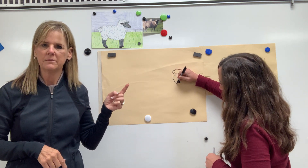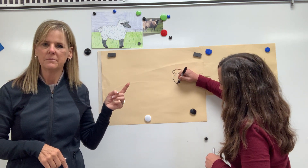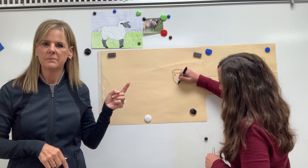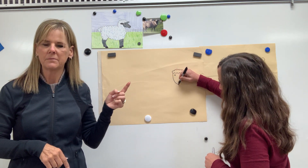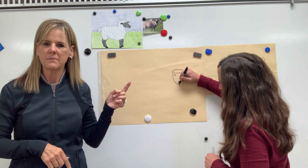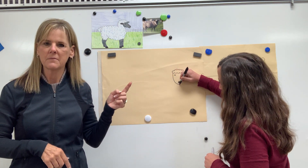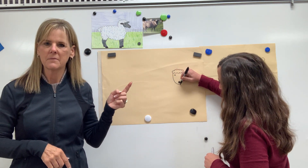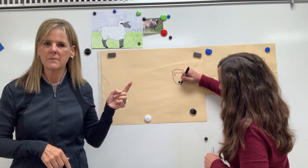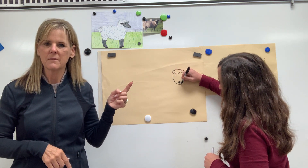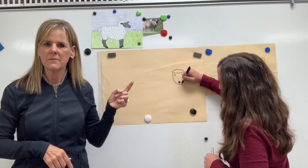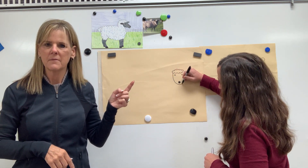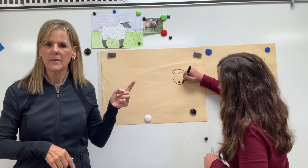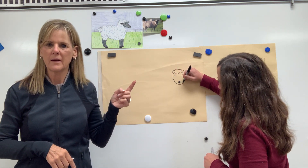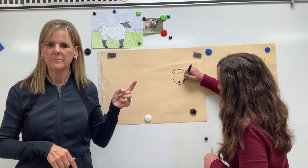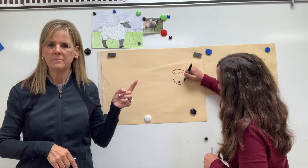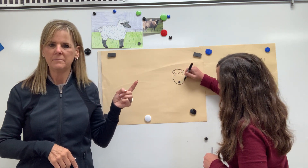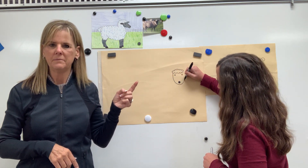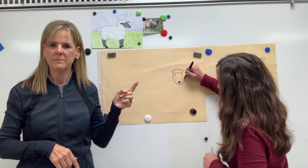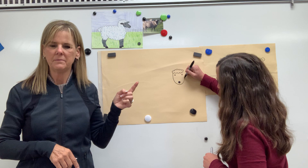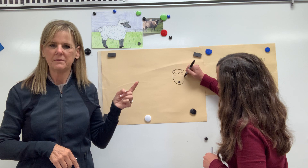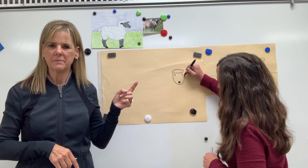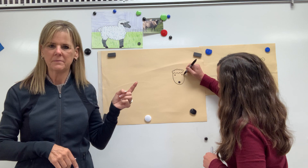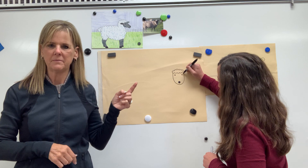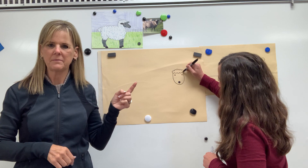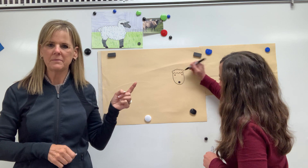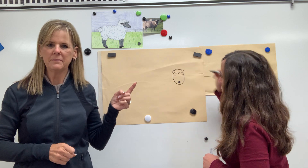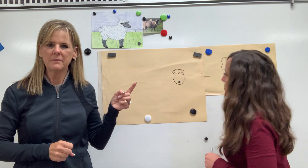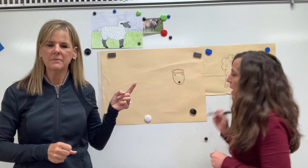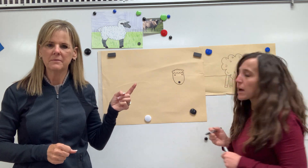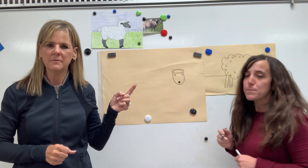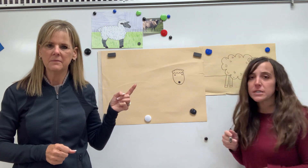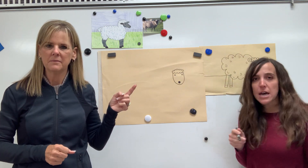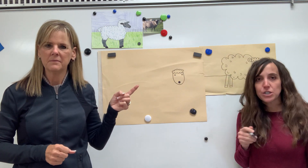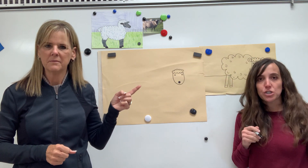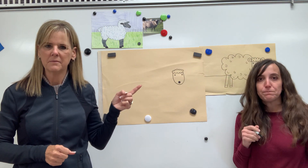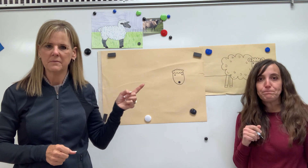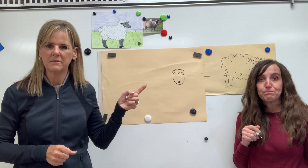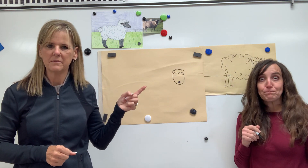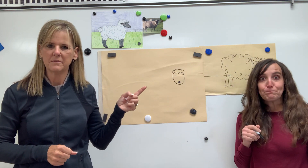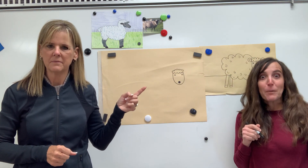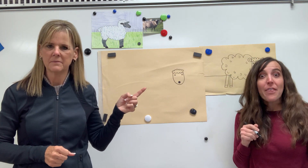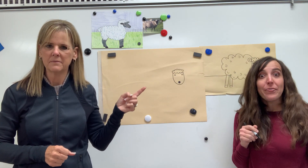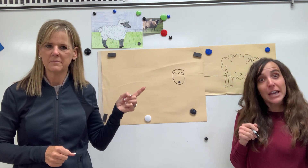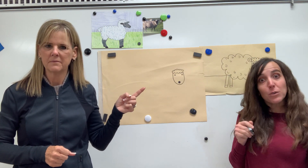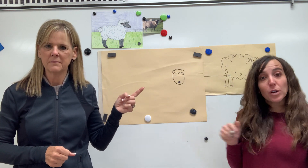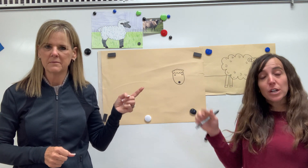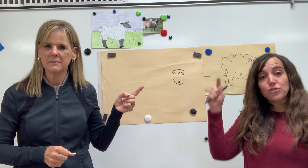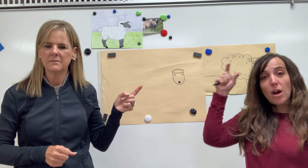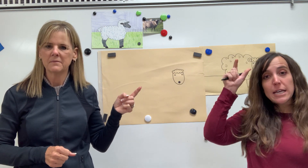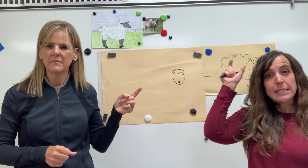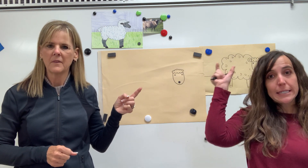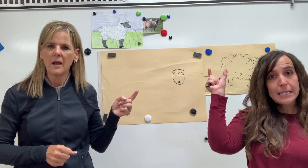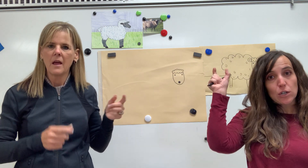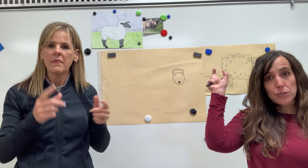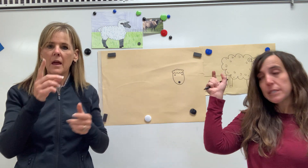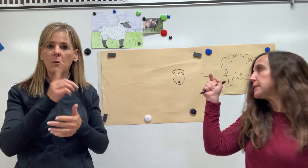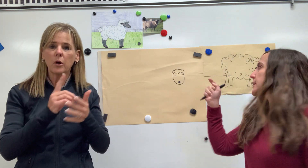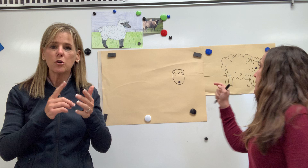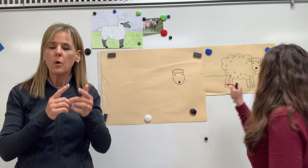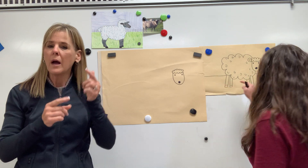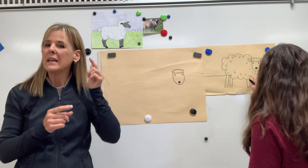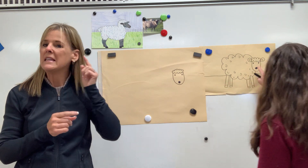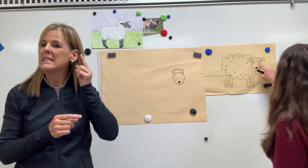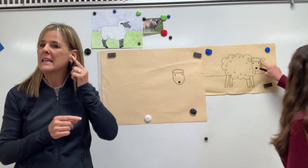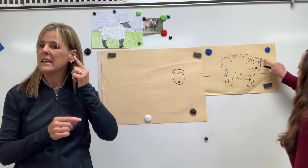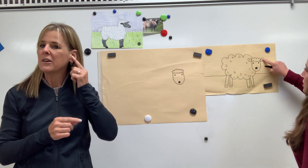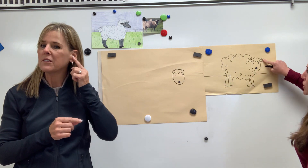Curve it below the nose, sticking pretty close to the nose. Curve it back up and touch. Then we're going to draw his ears